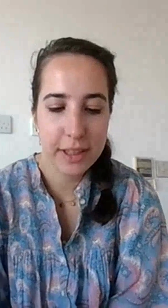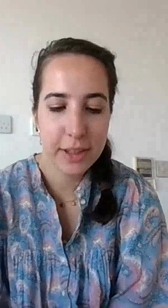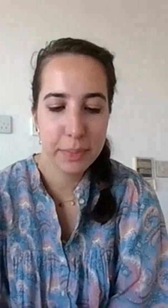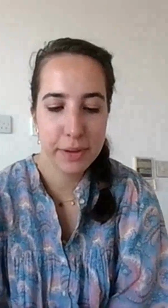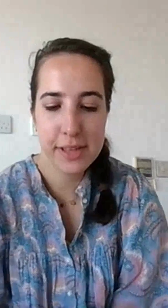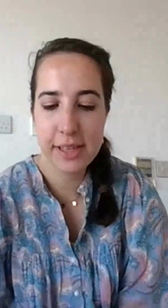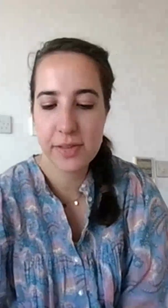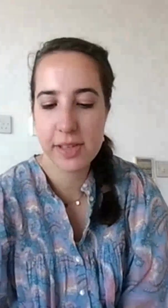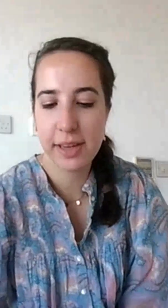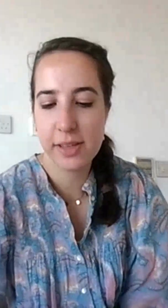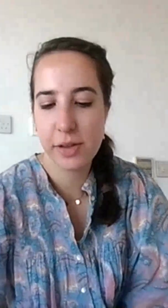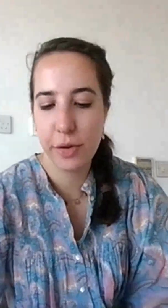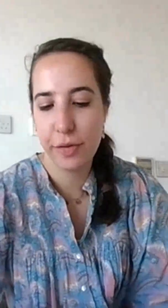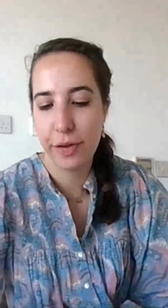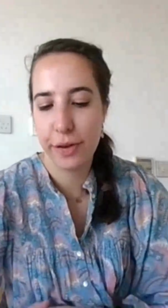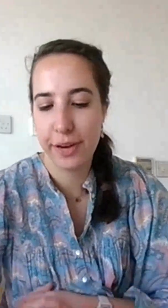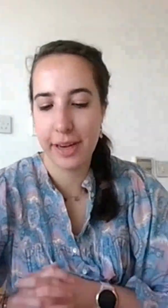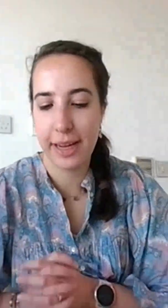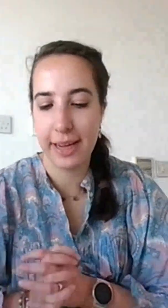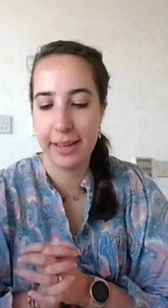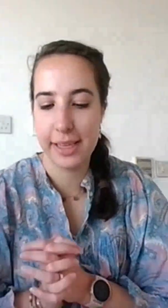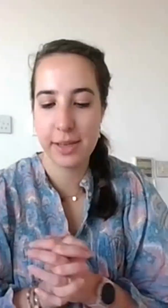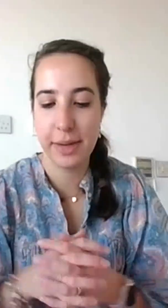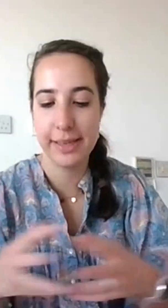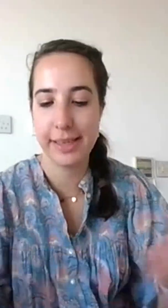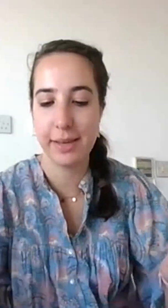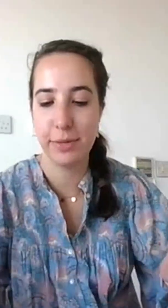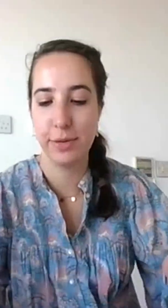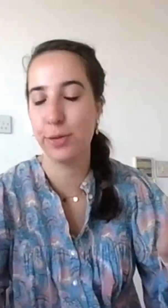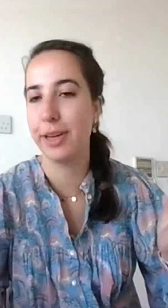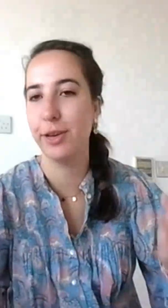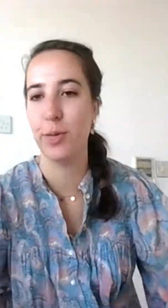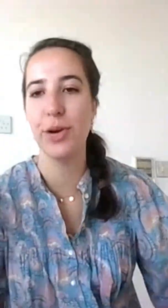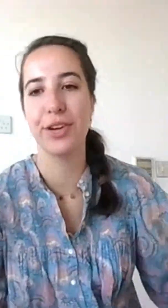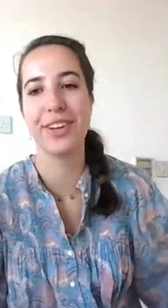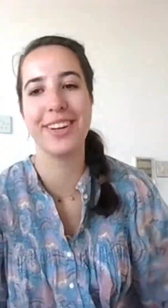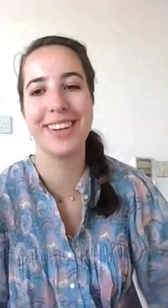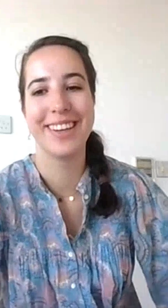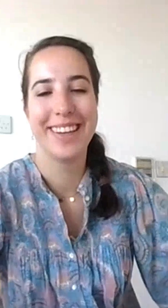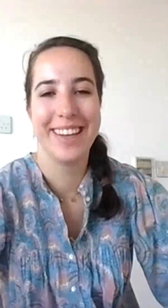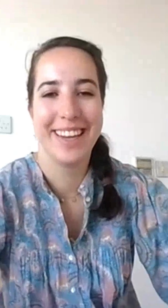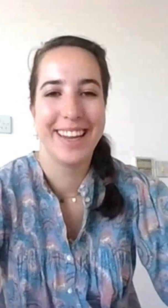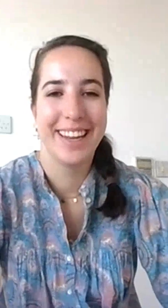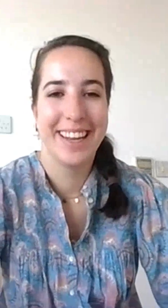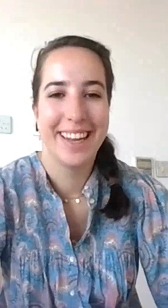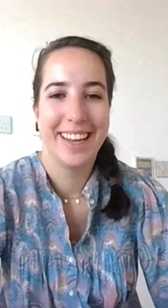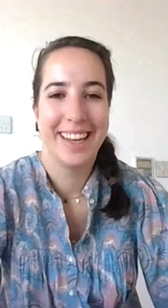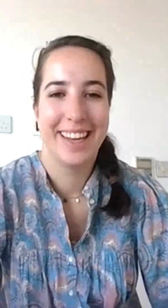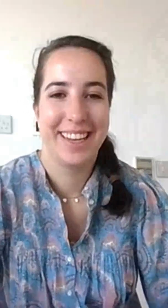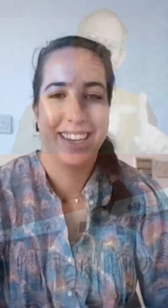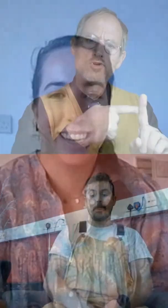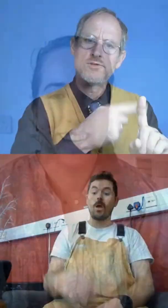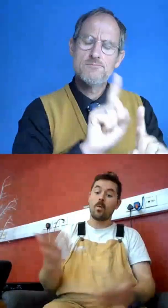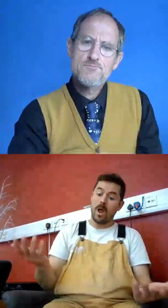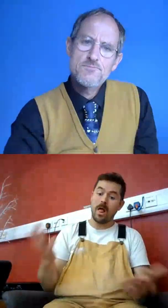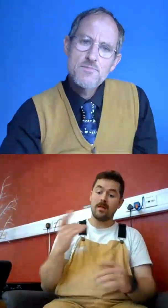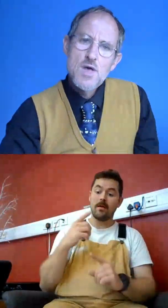And what are the positive sides of your disability during your work?